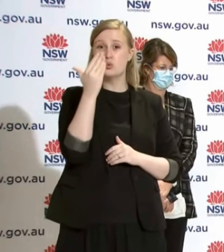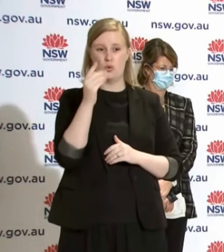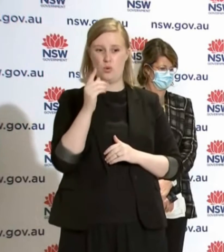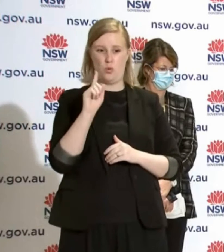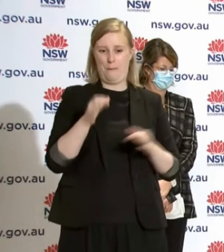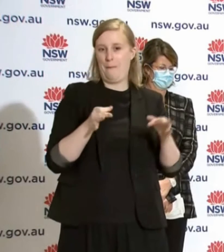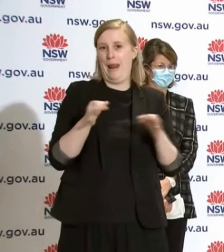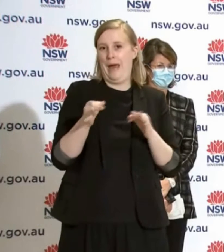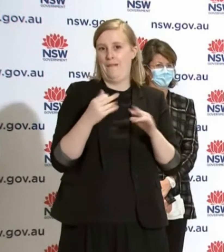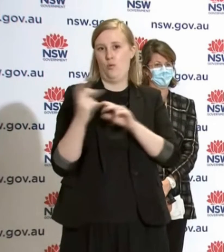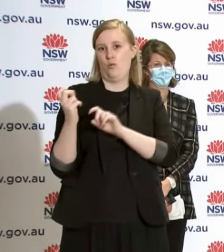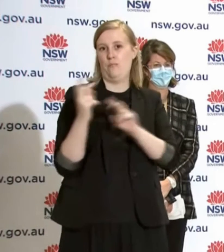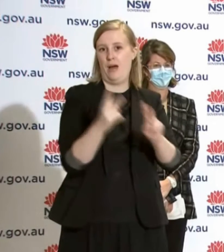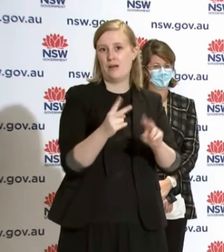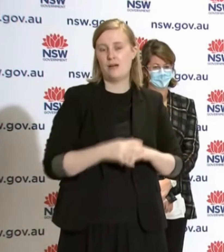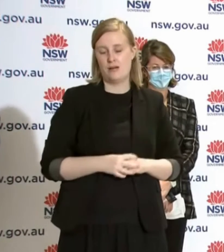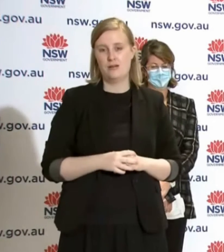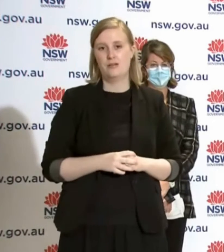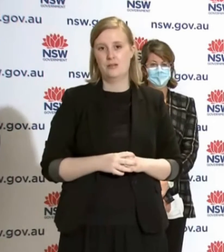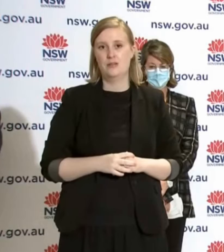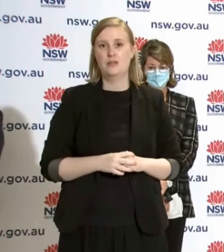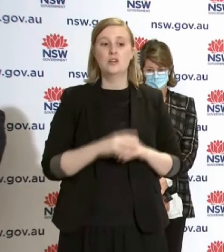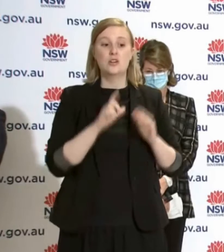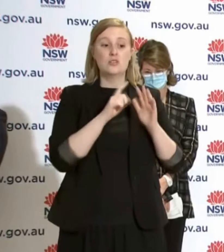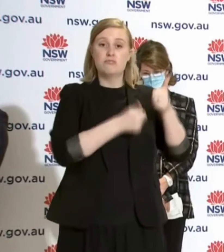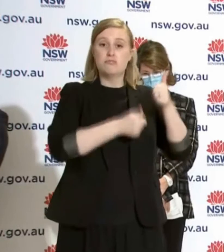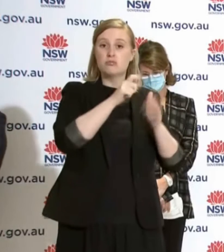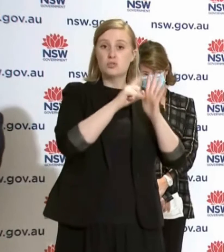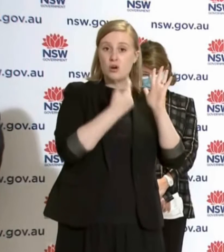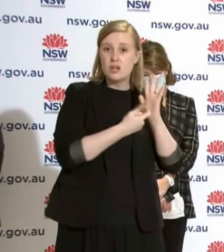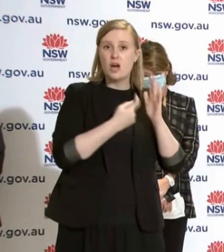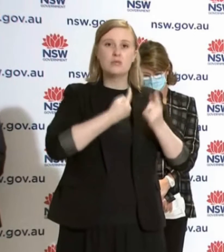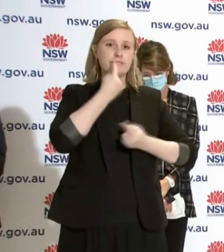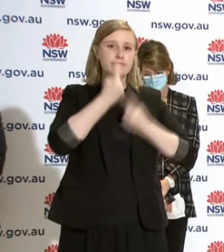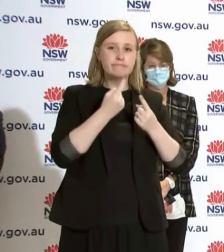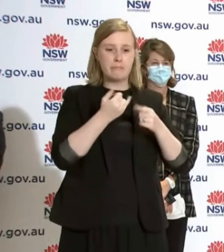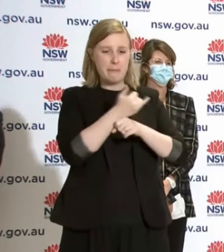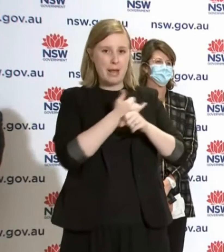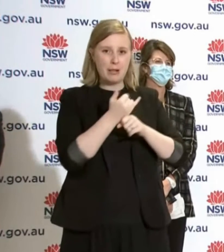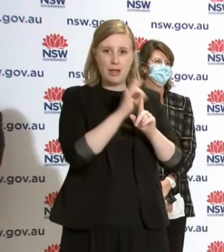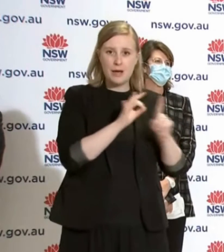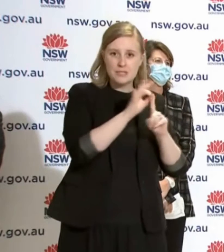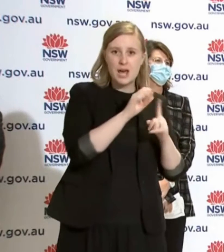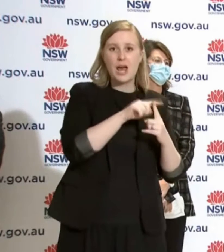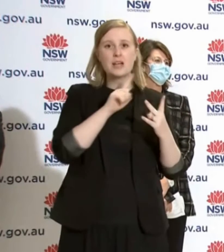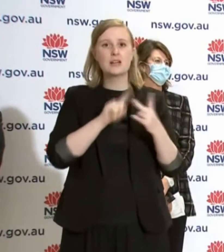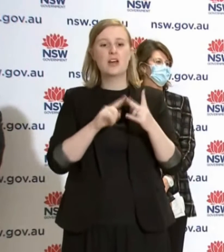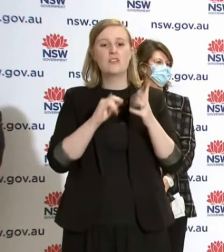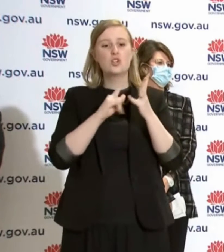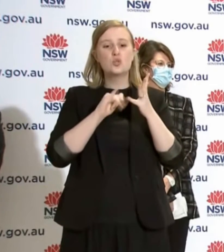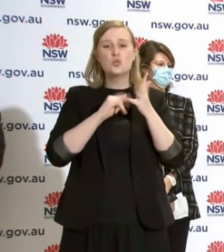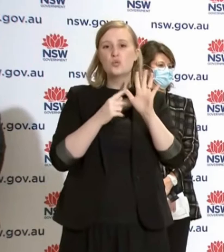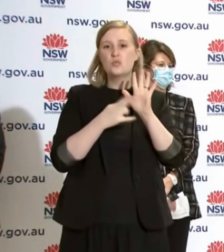Dr. Chant will now give the health update, the Deputy Premier will talk about the regions, and Susan Pearce from Health will talk about the vaccine program and some